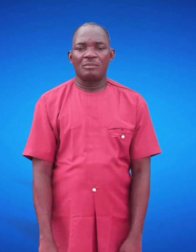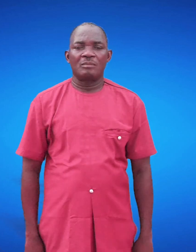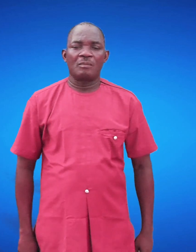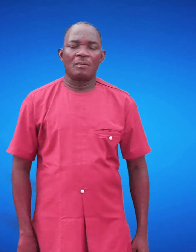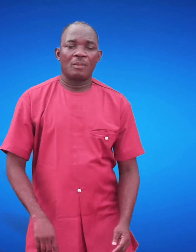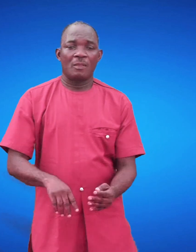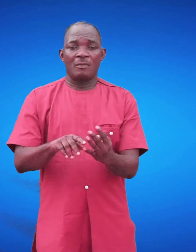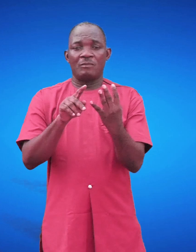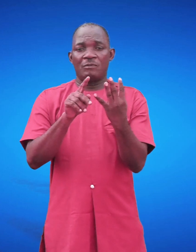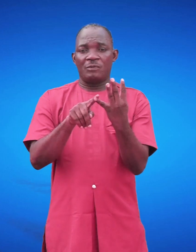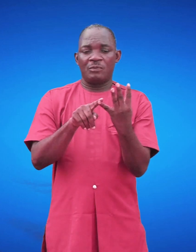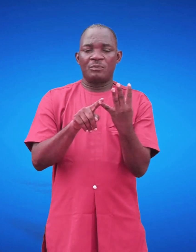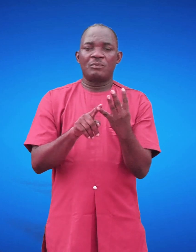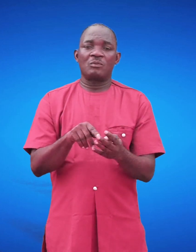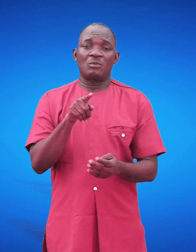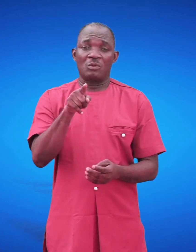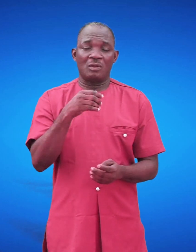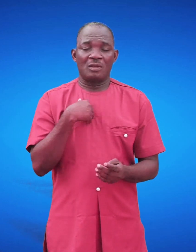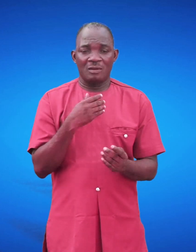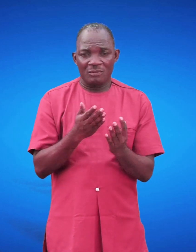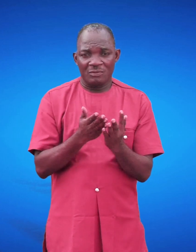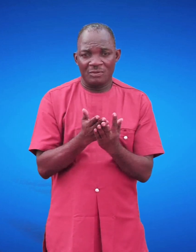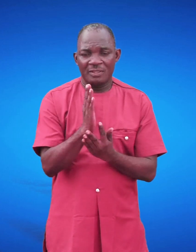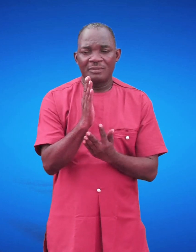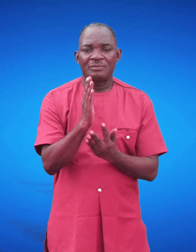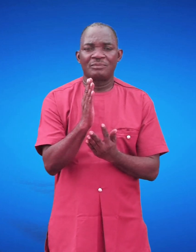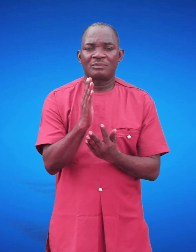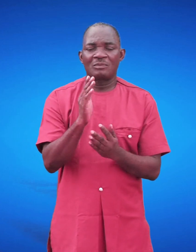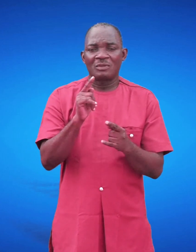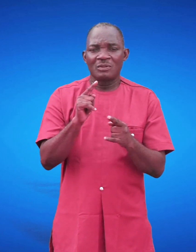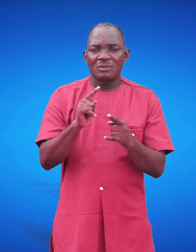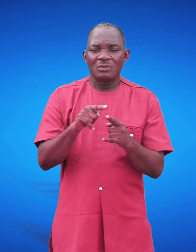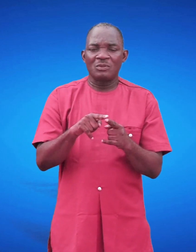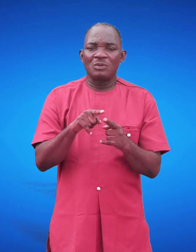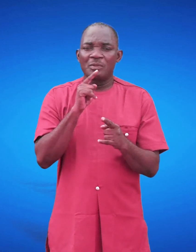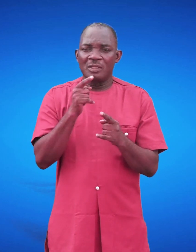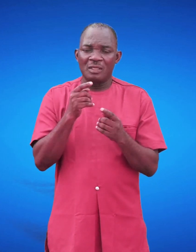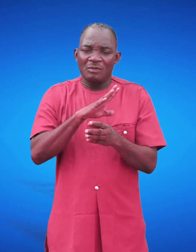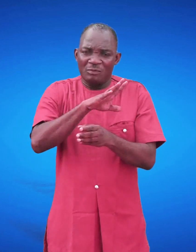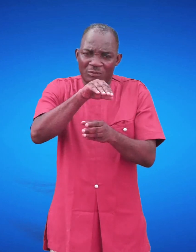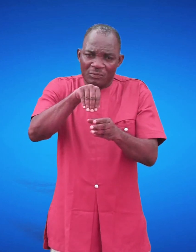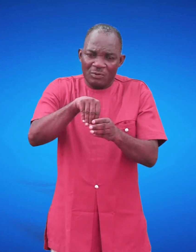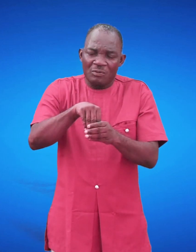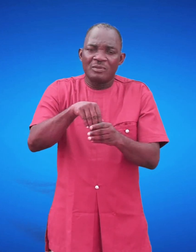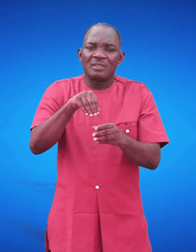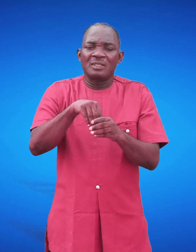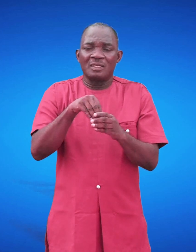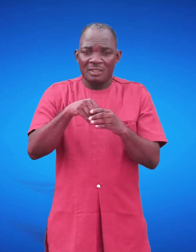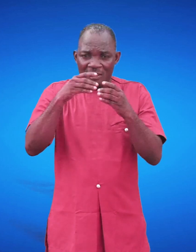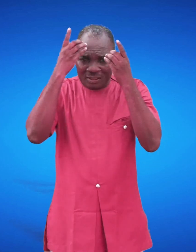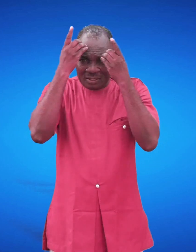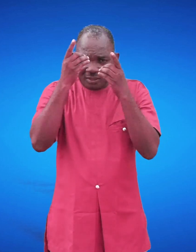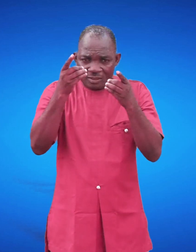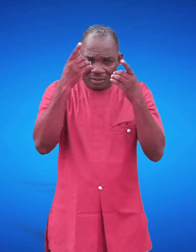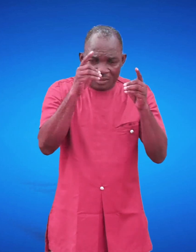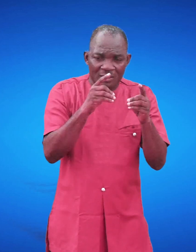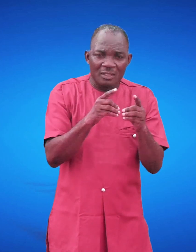4. You have the right to be involved in decisions